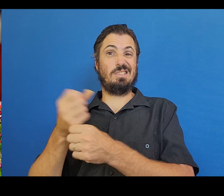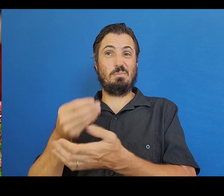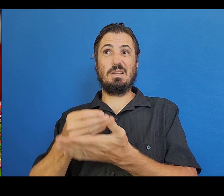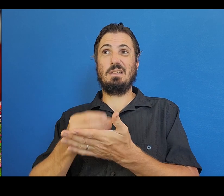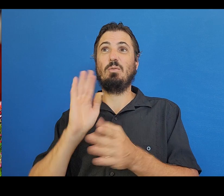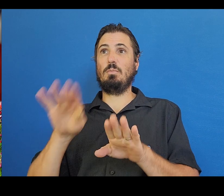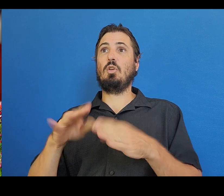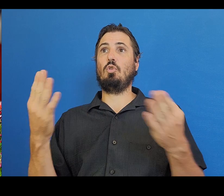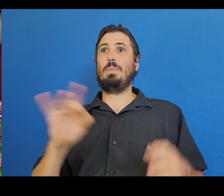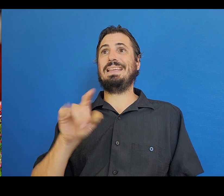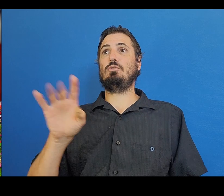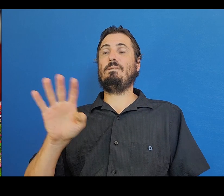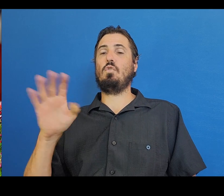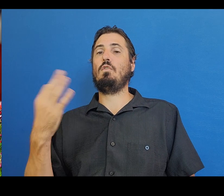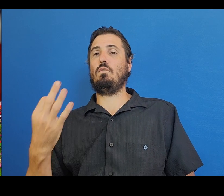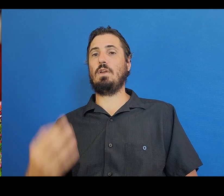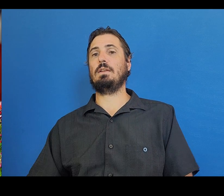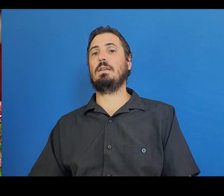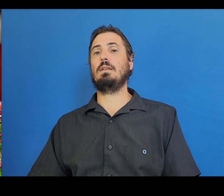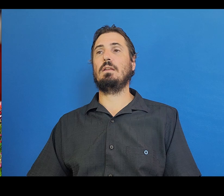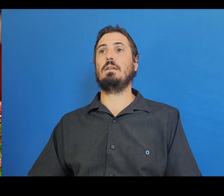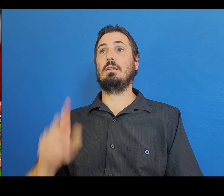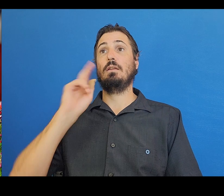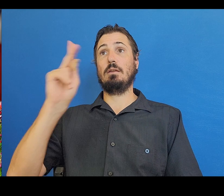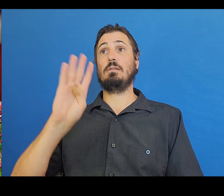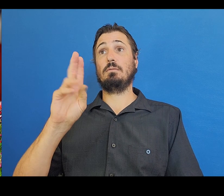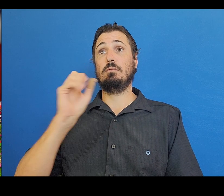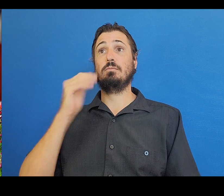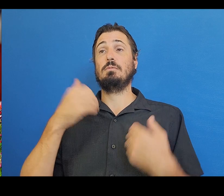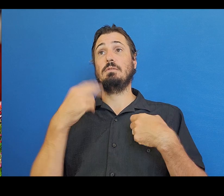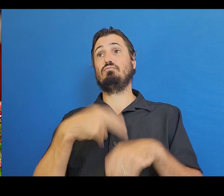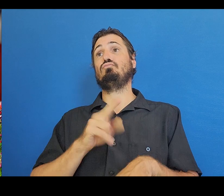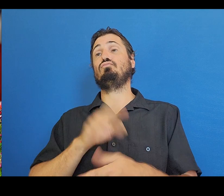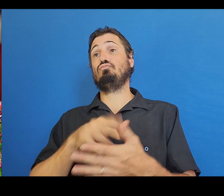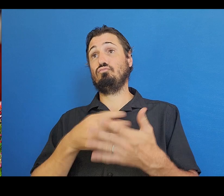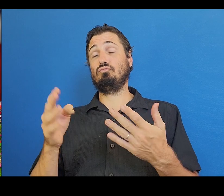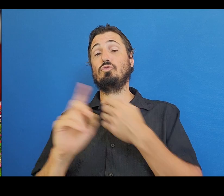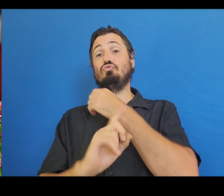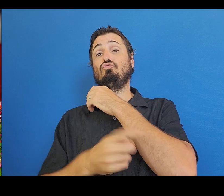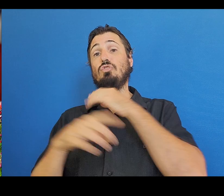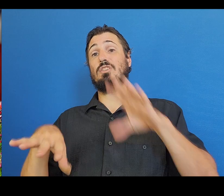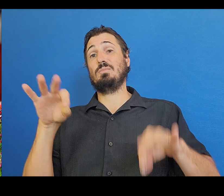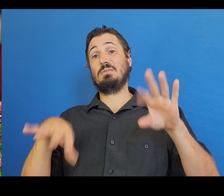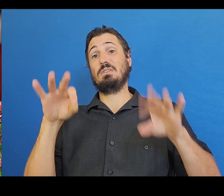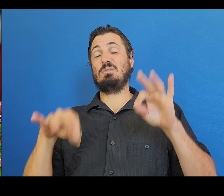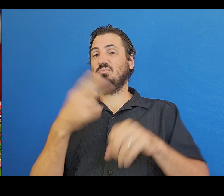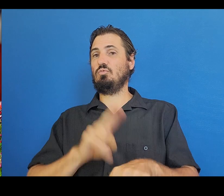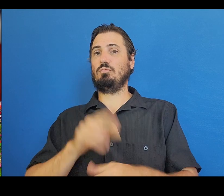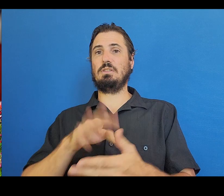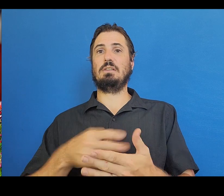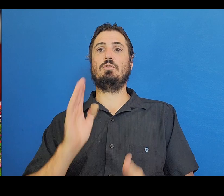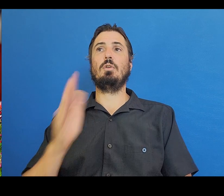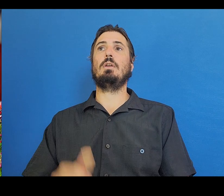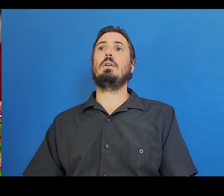open during its regular hours from 8 a.m. to 4 p.m. on Friday. The Kauai bus will operate on its normal schedule, and residential trash pickup